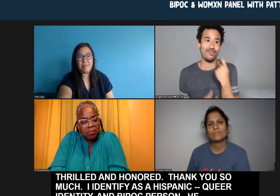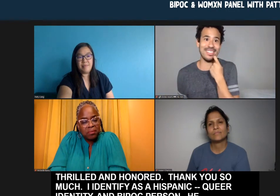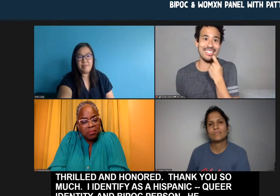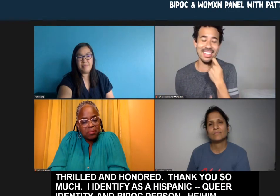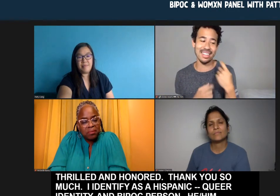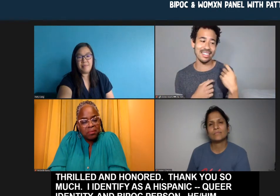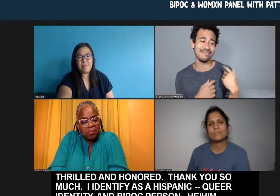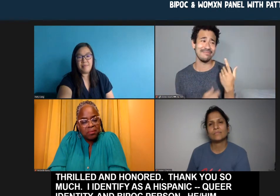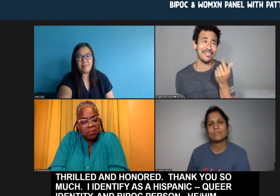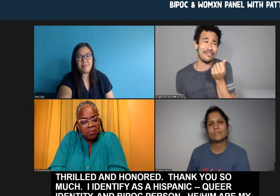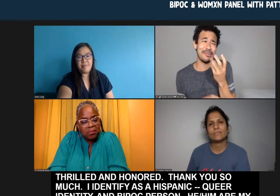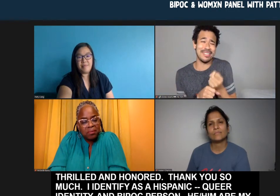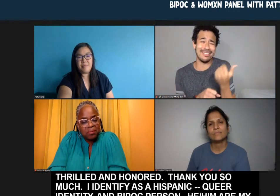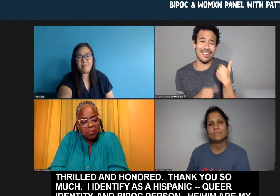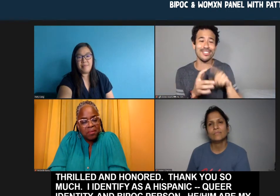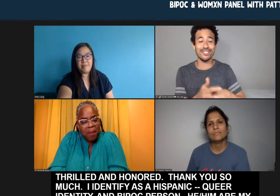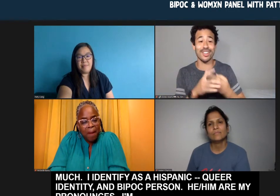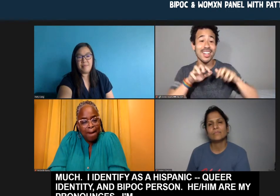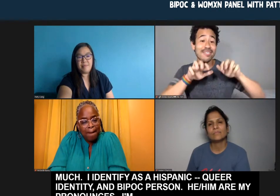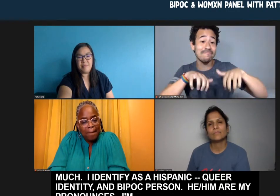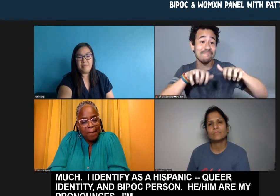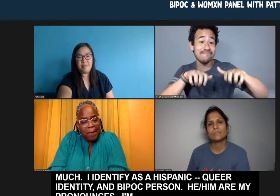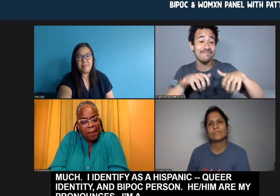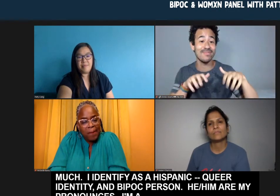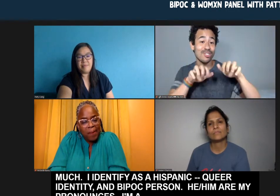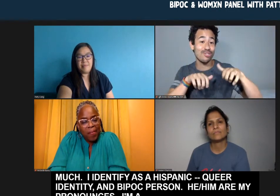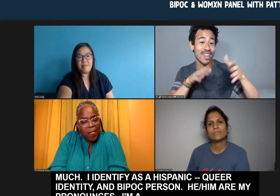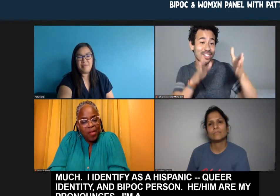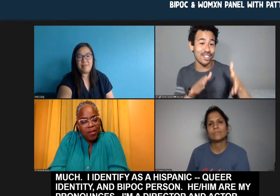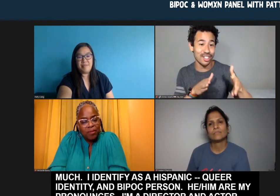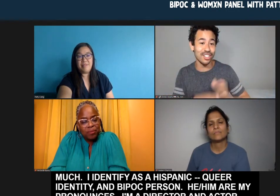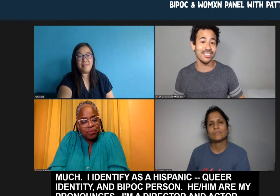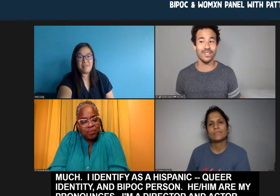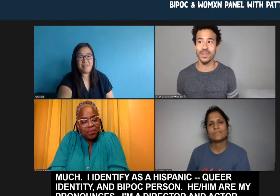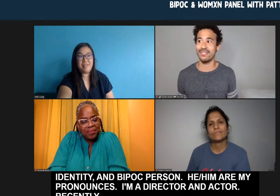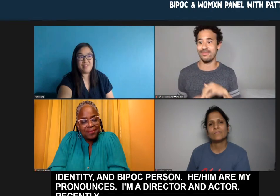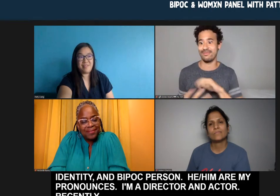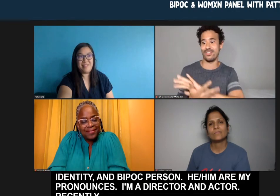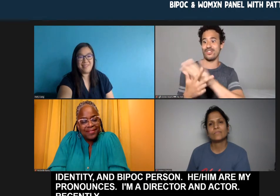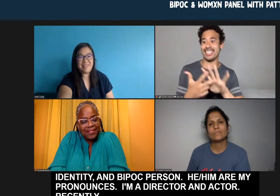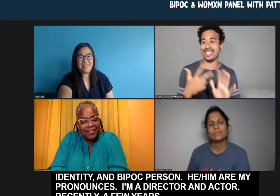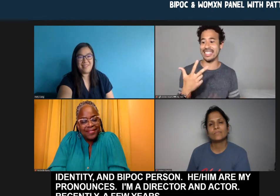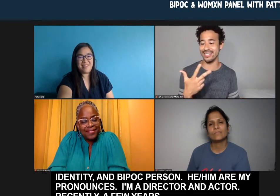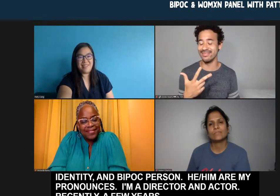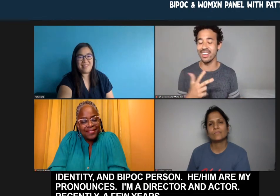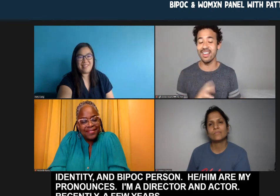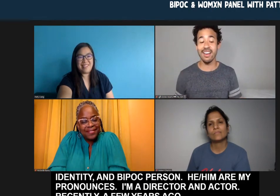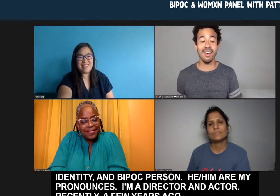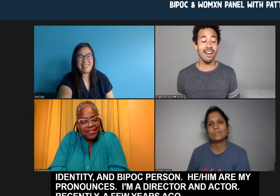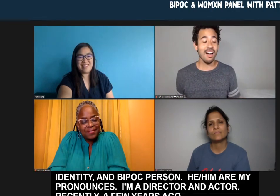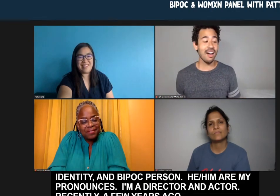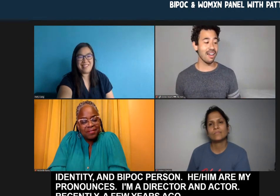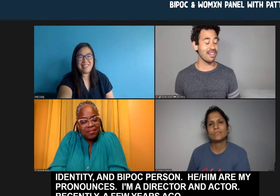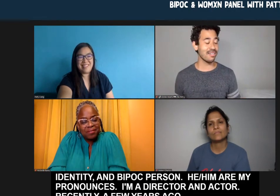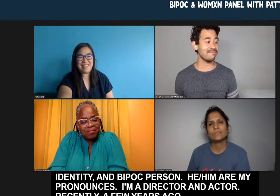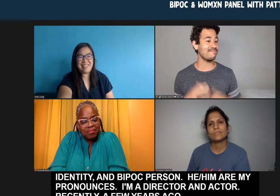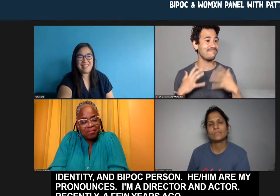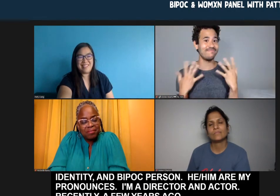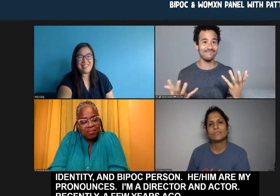and actor. And just recently, it was only a few years ago, I started becoming a writer. So another